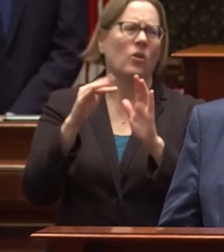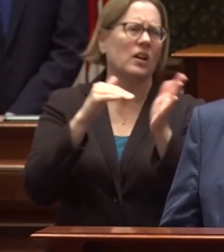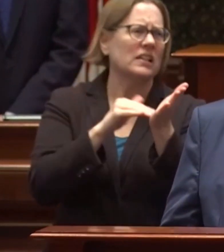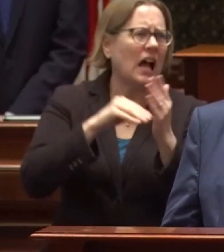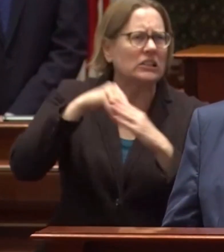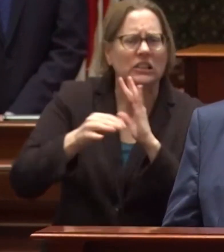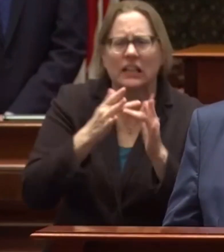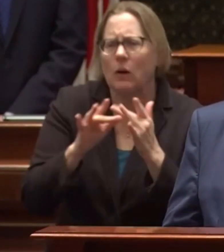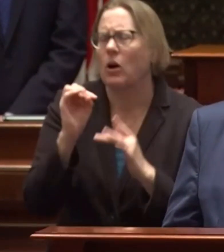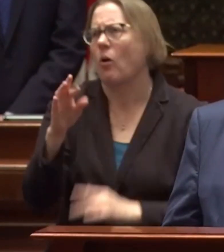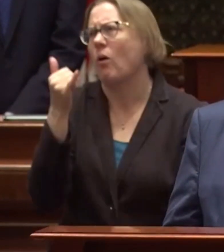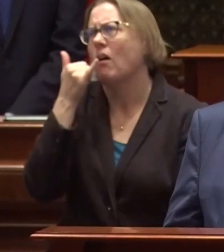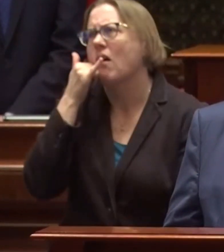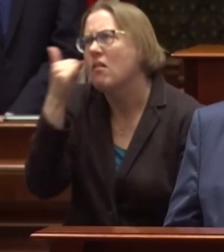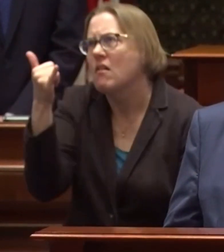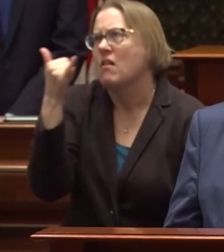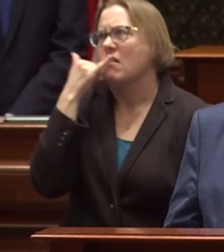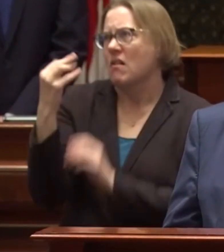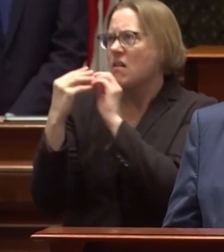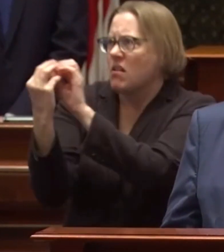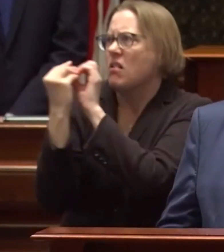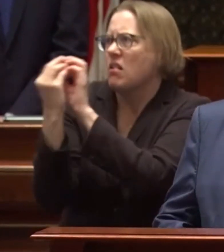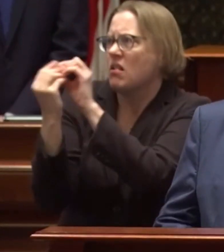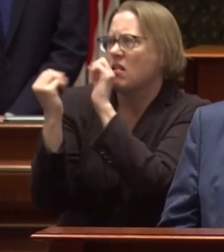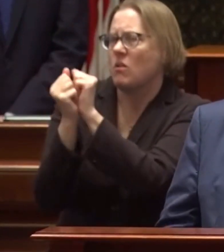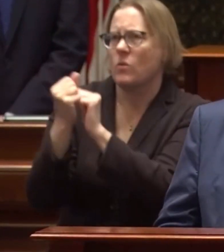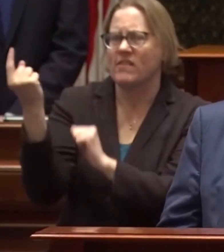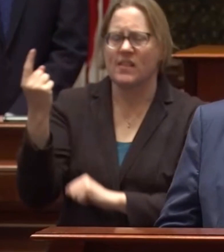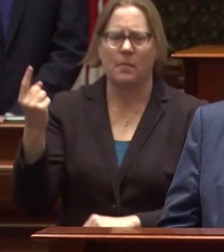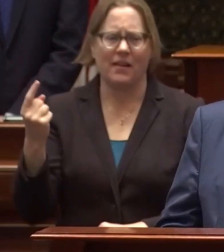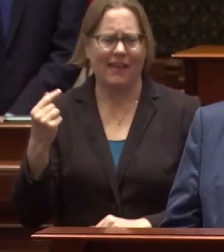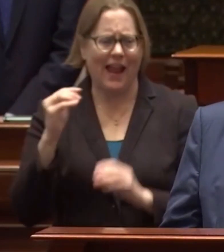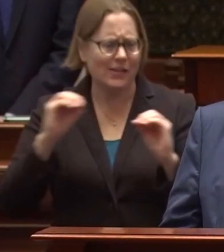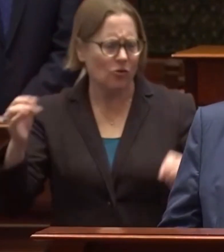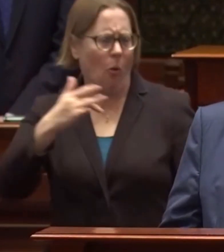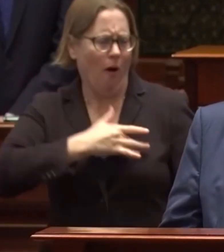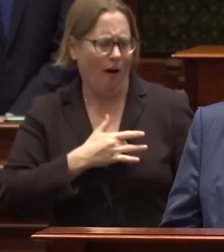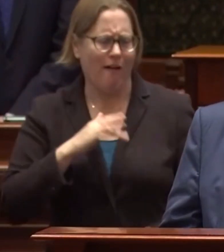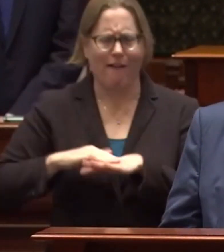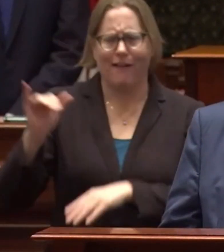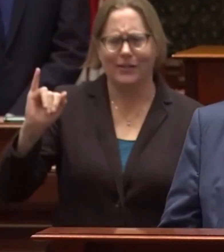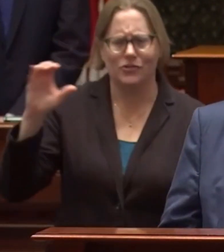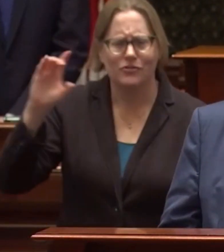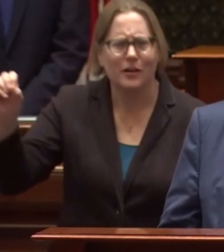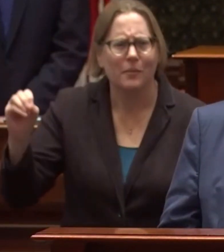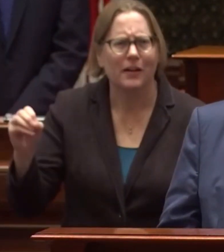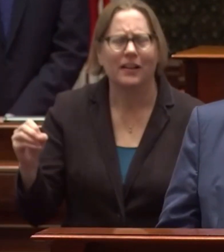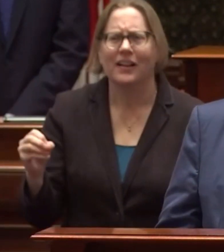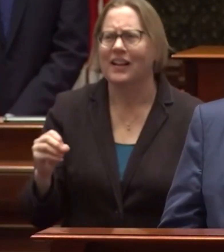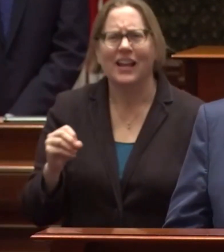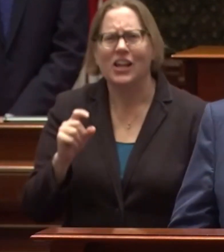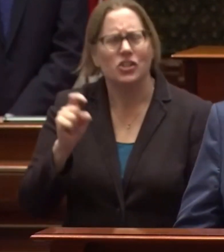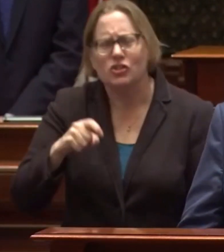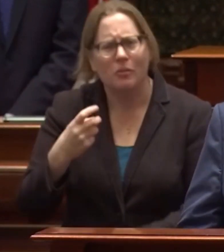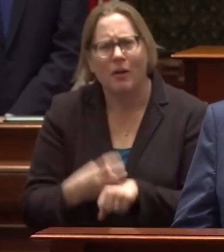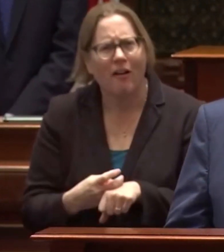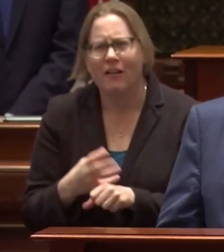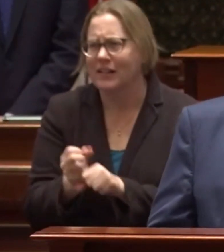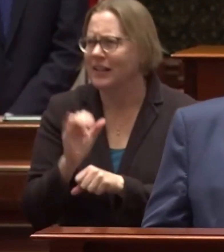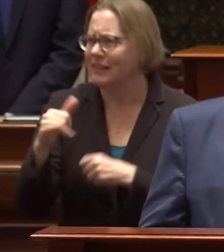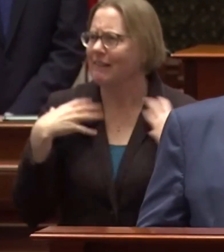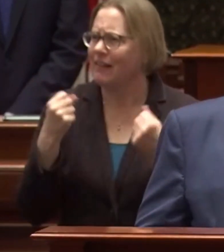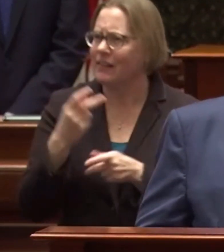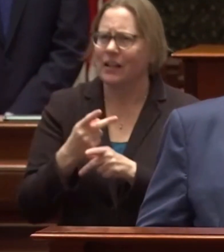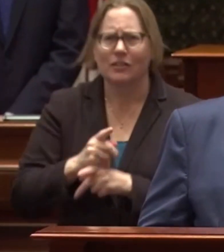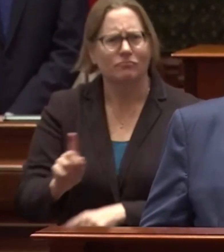with an unsympathetic insurance company. Getting the health care you need shouldn't be this hard. Now, I